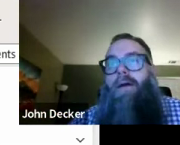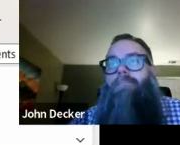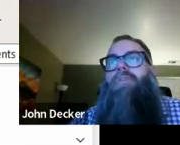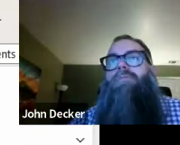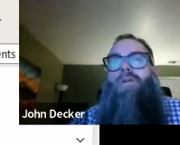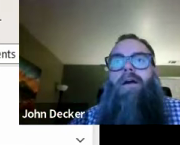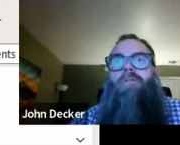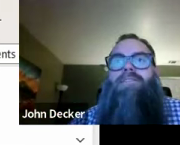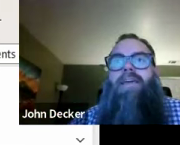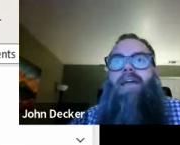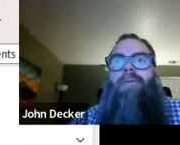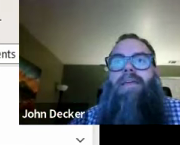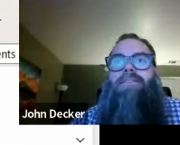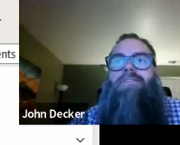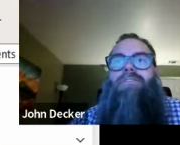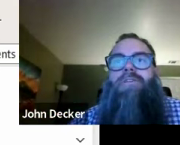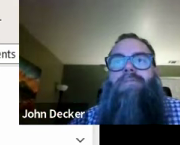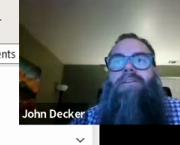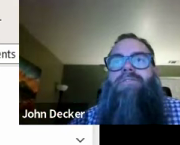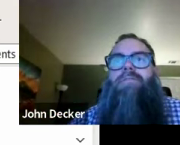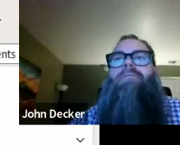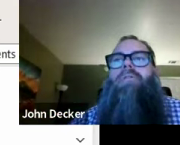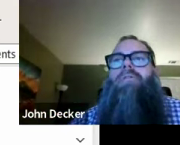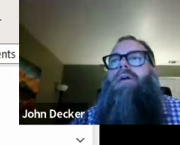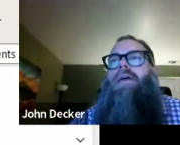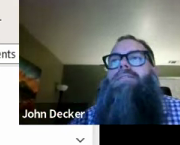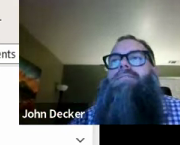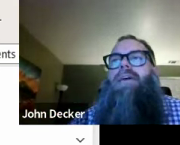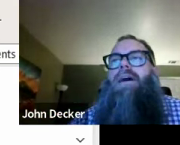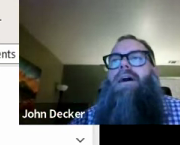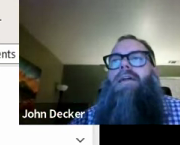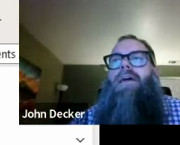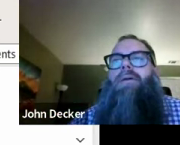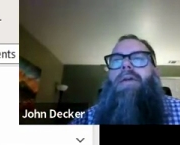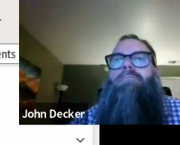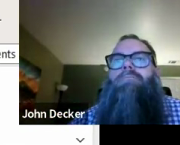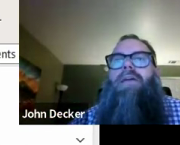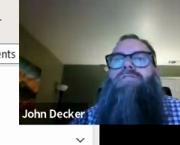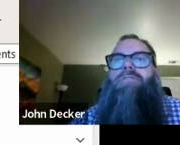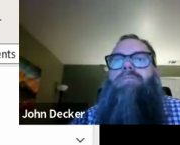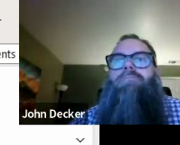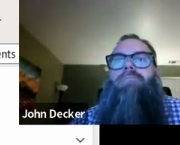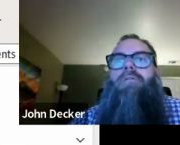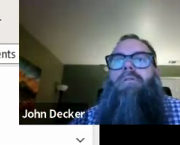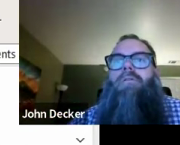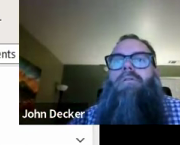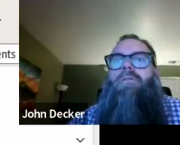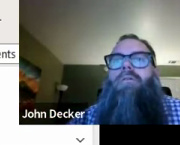too. But for now, let's say I am an 862 respite agency, and let's say I am a